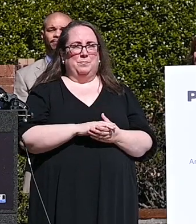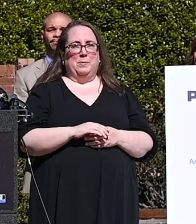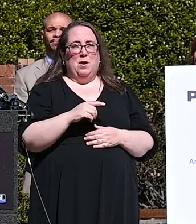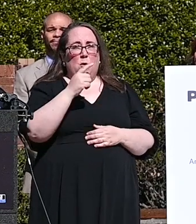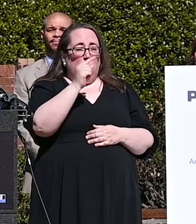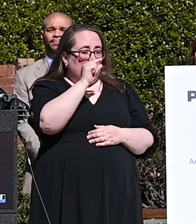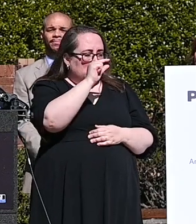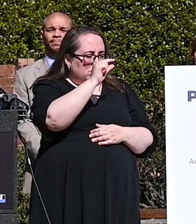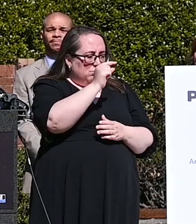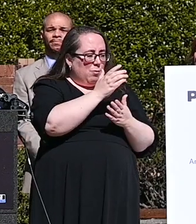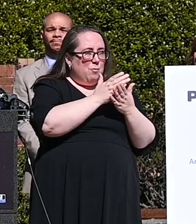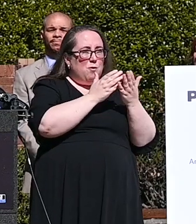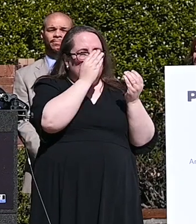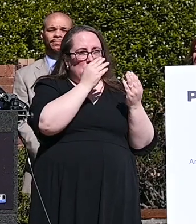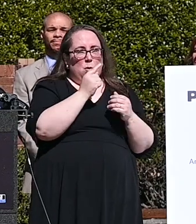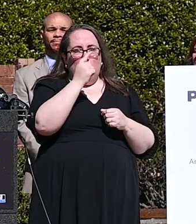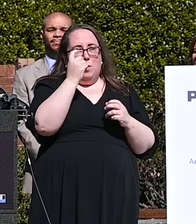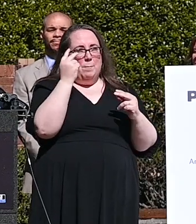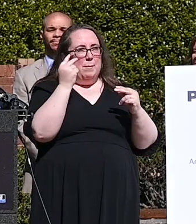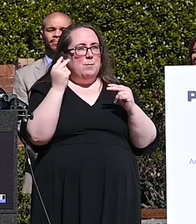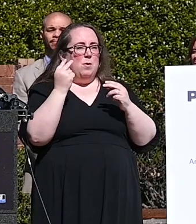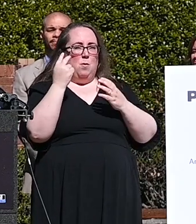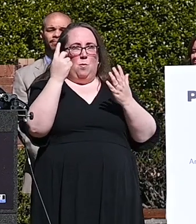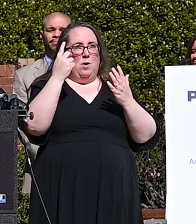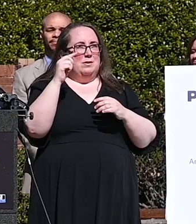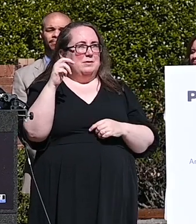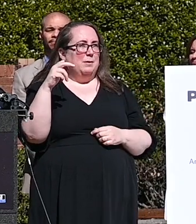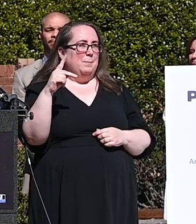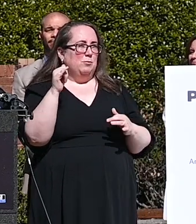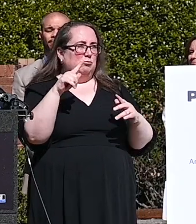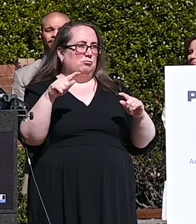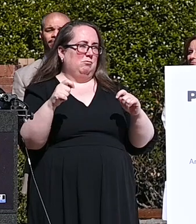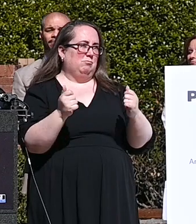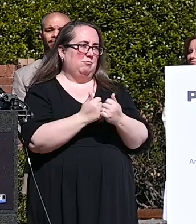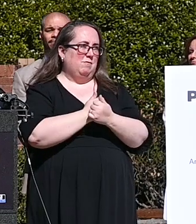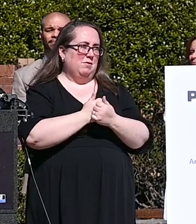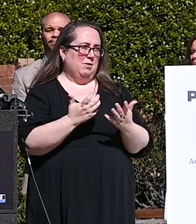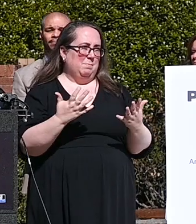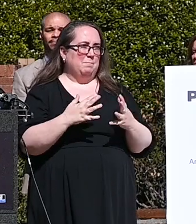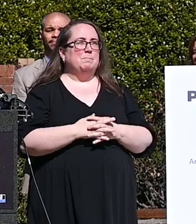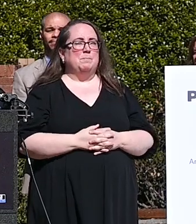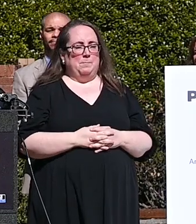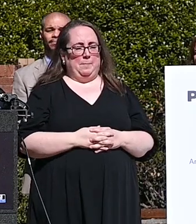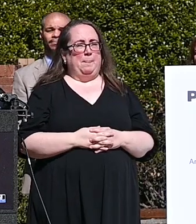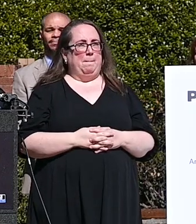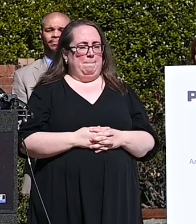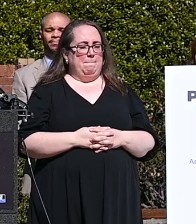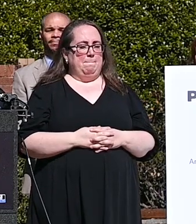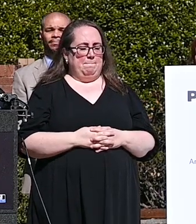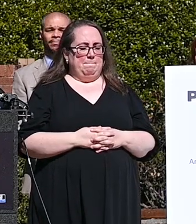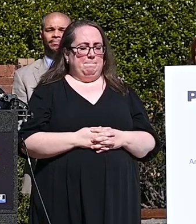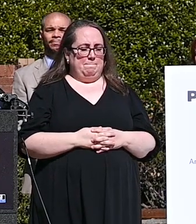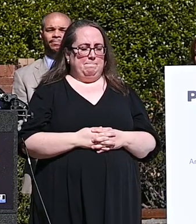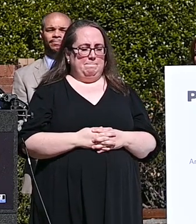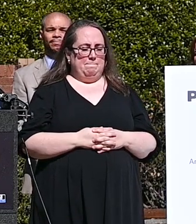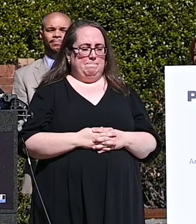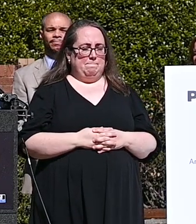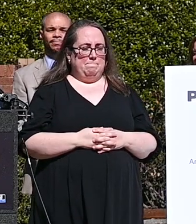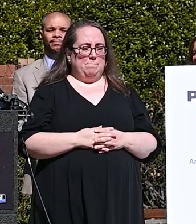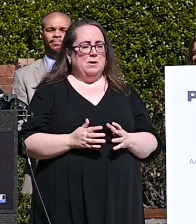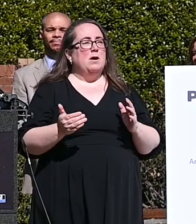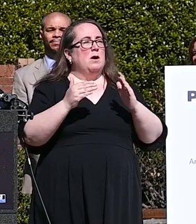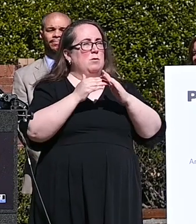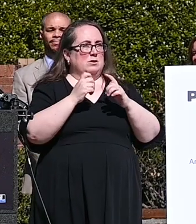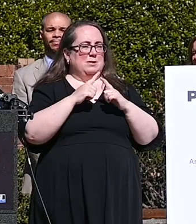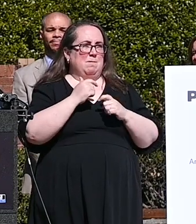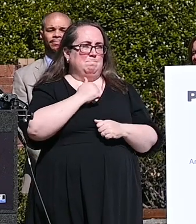piece of evidence, one memory, one tip could change everything. I want to once again